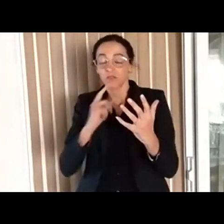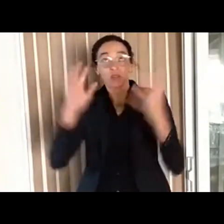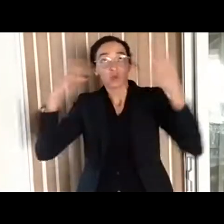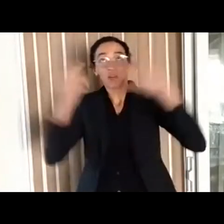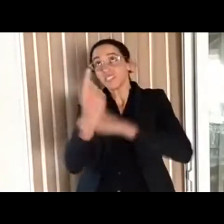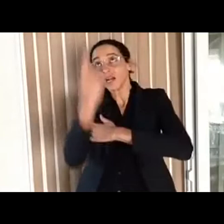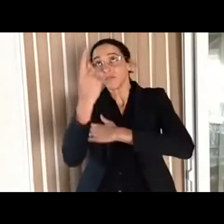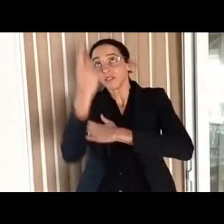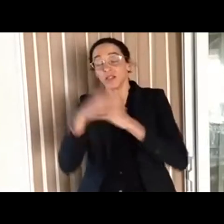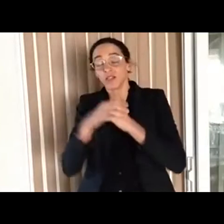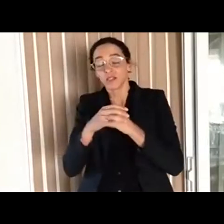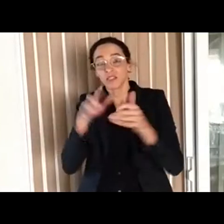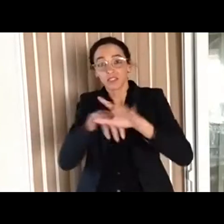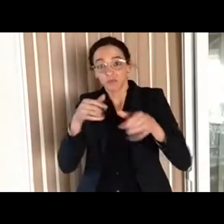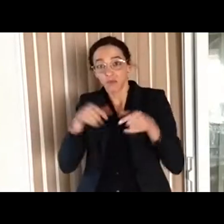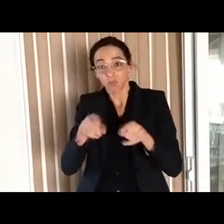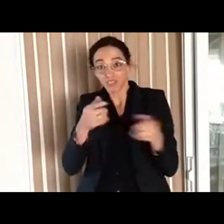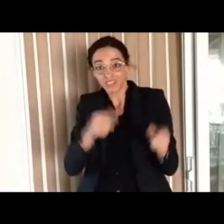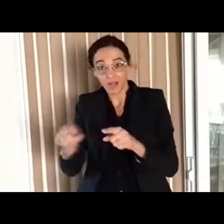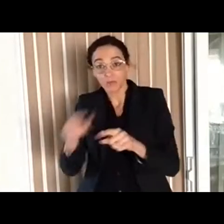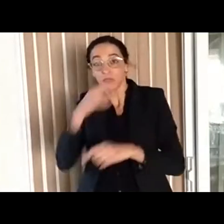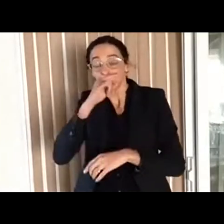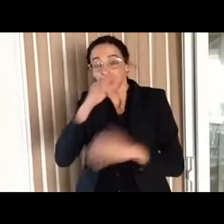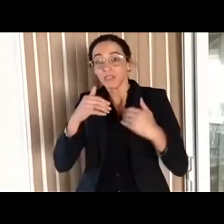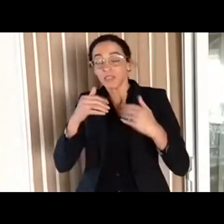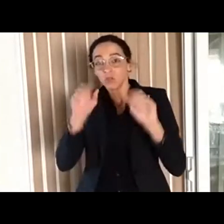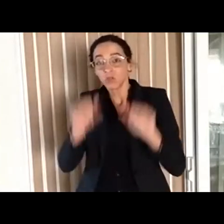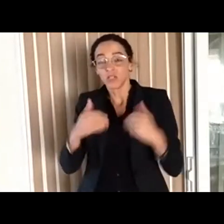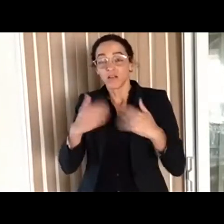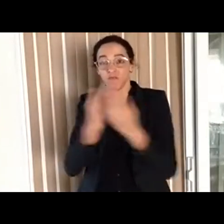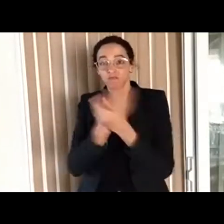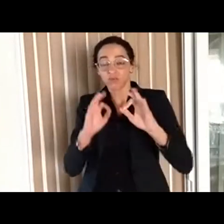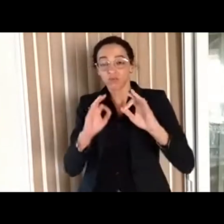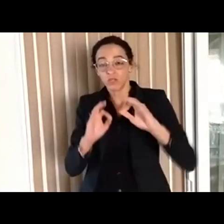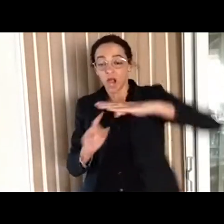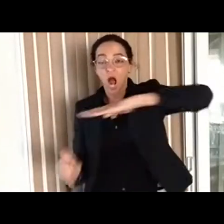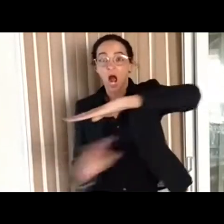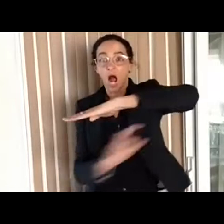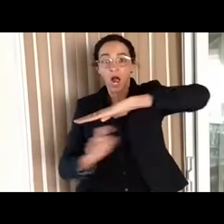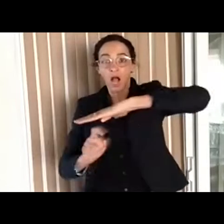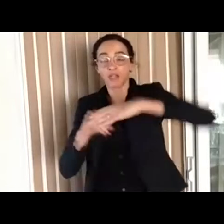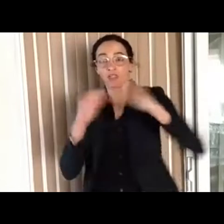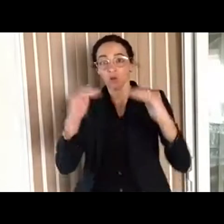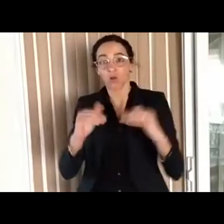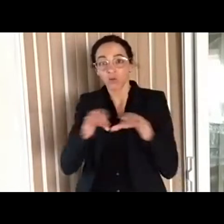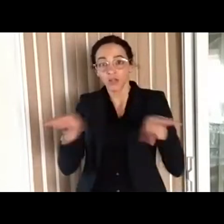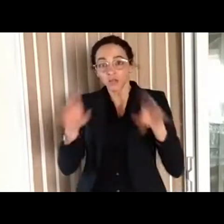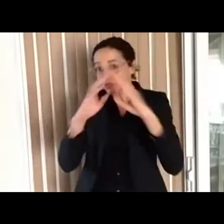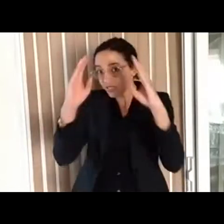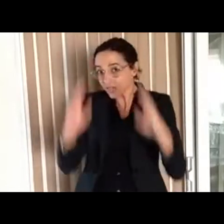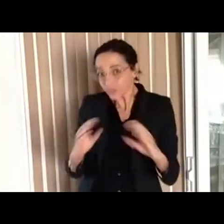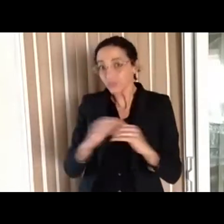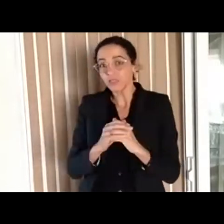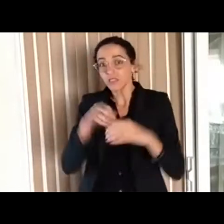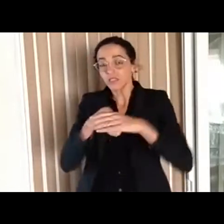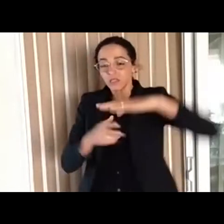that was happening, the kids had free run of the lower levels of the house. And in the garage, there were many wondrous things. And one